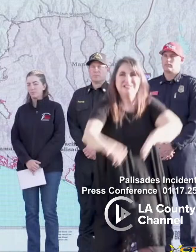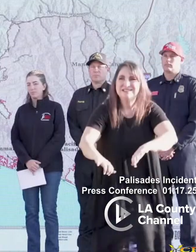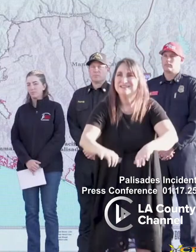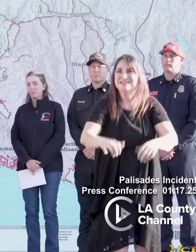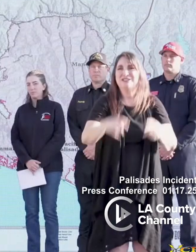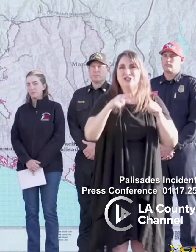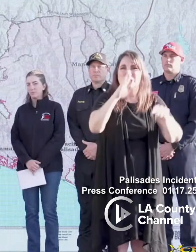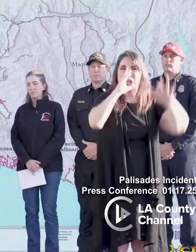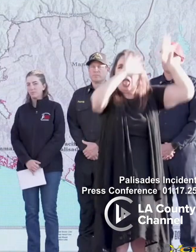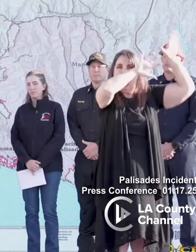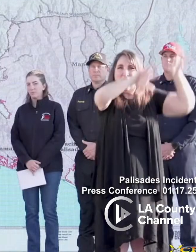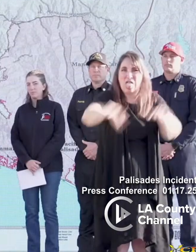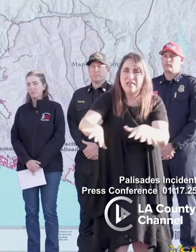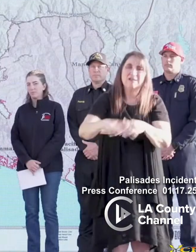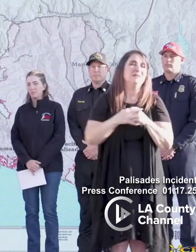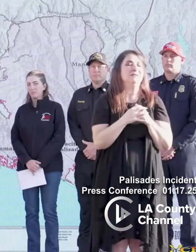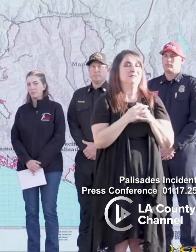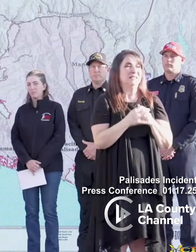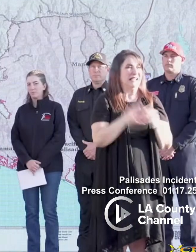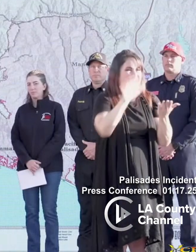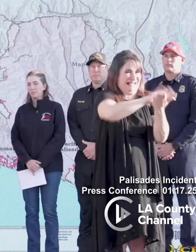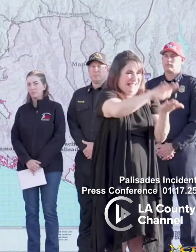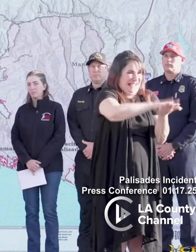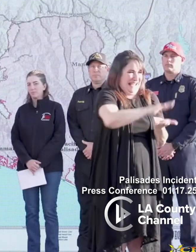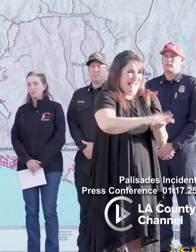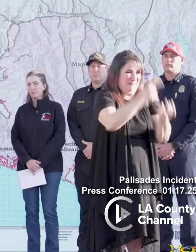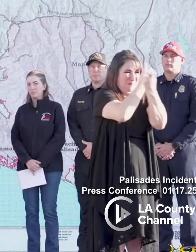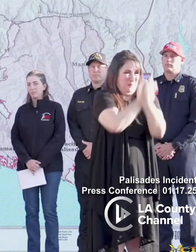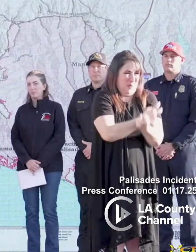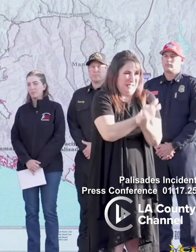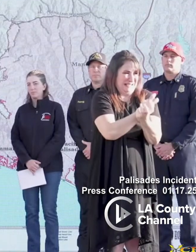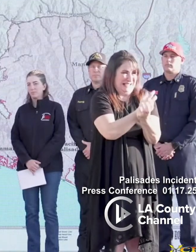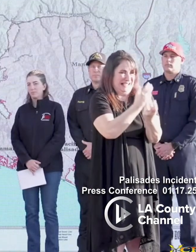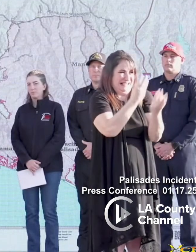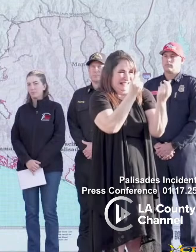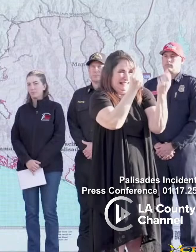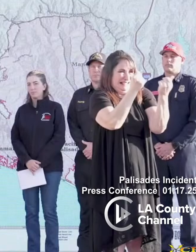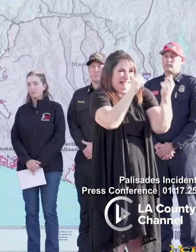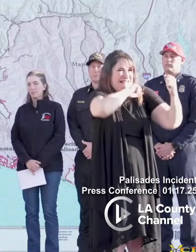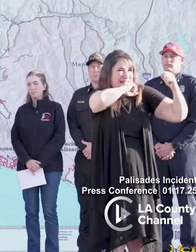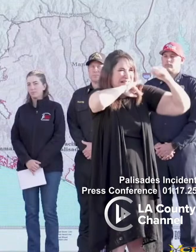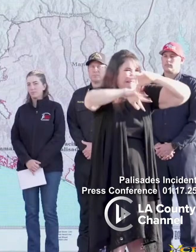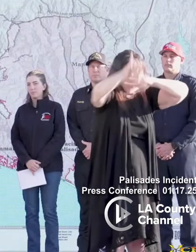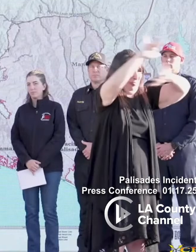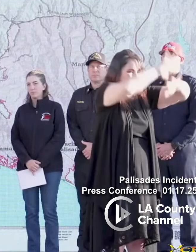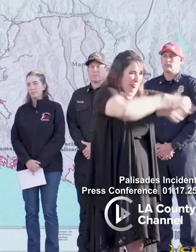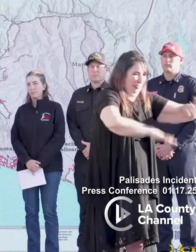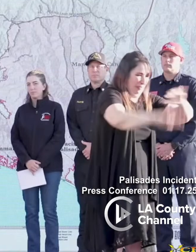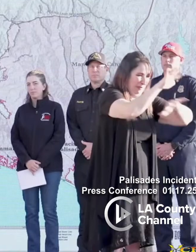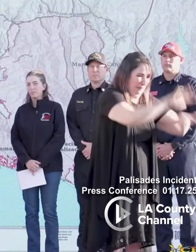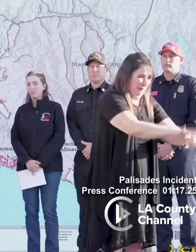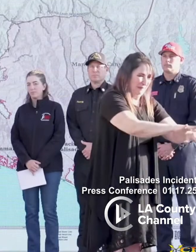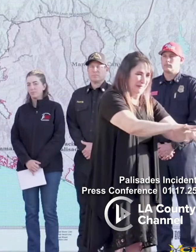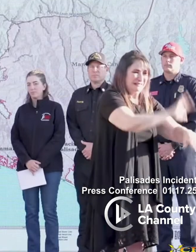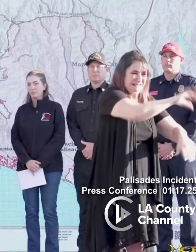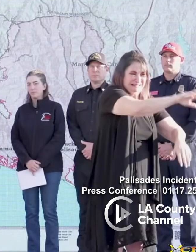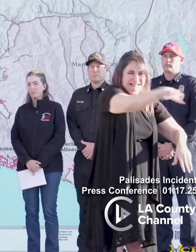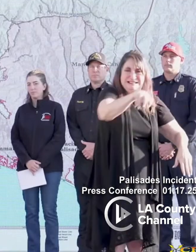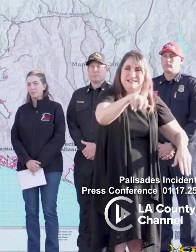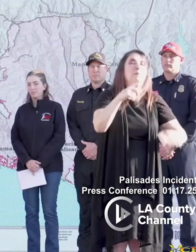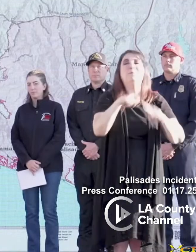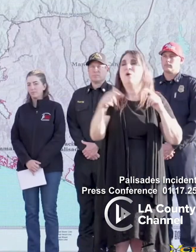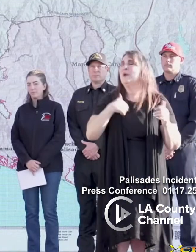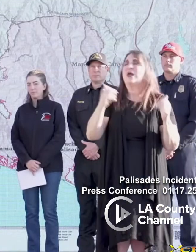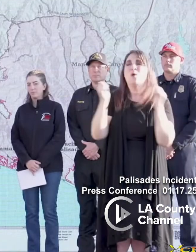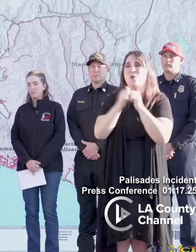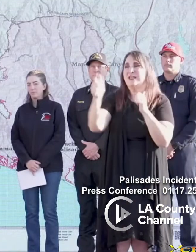clearing out this toxic debris, all of it will be a long road, but we are in it for the long haul with